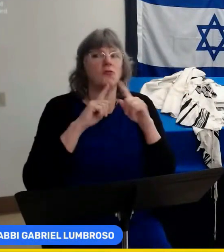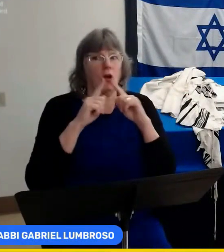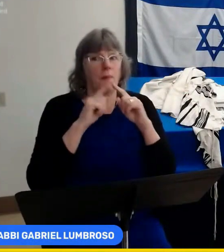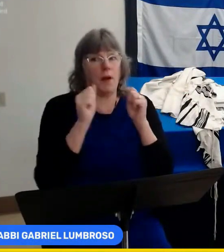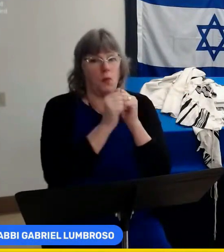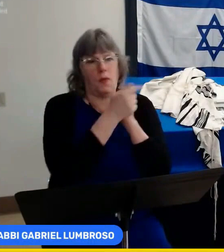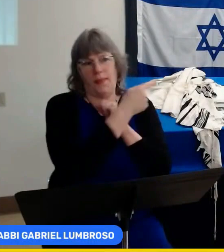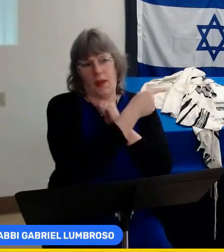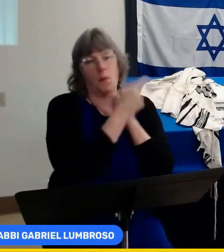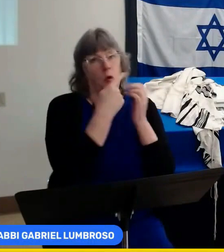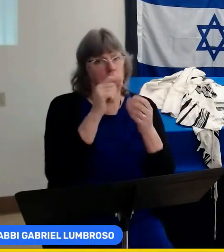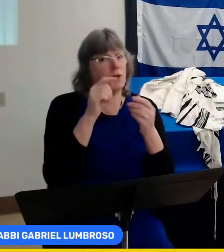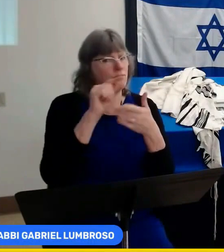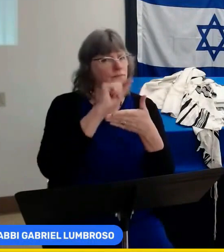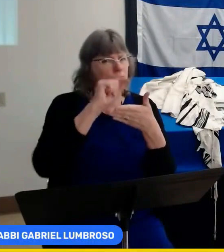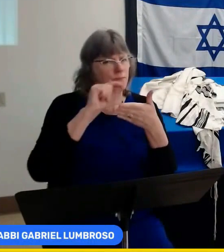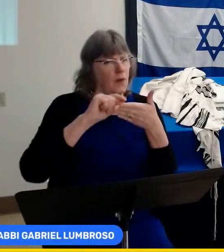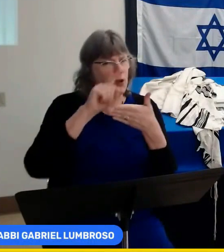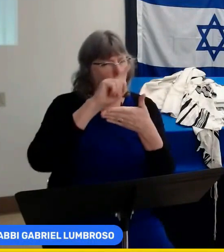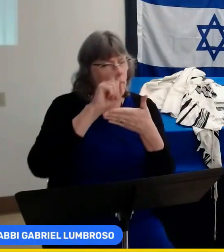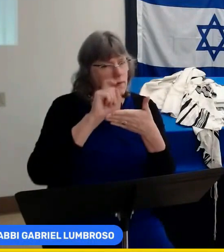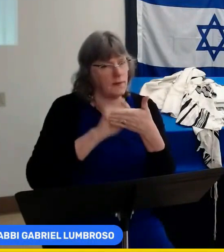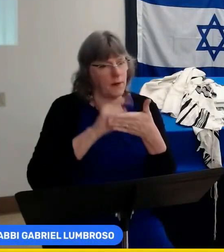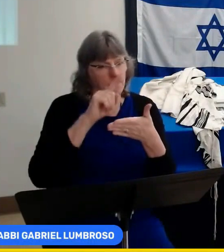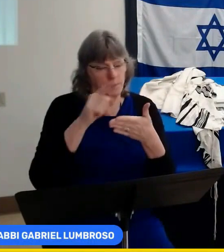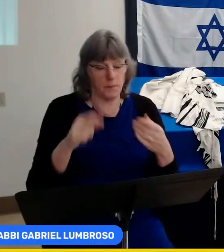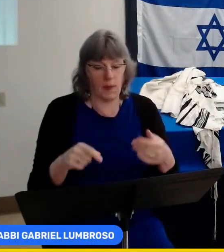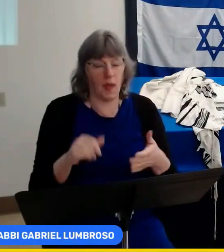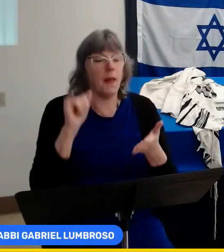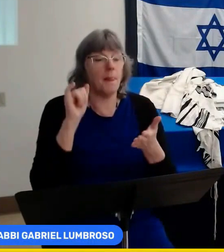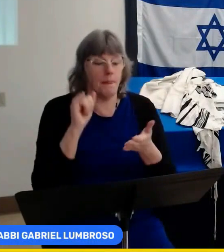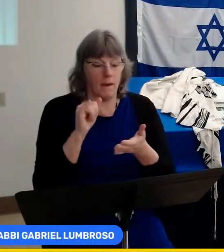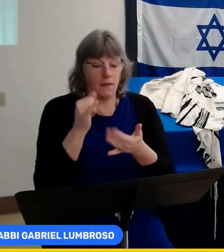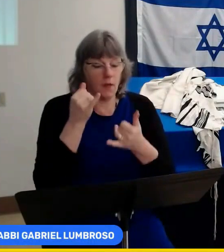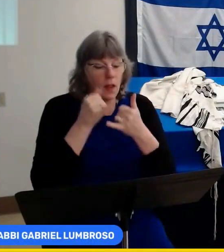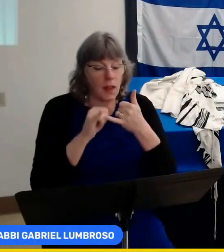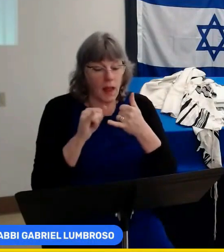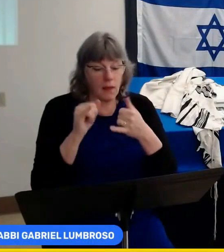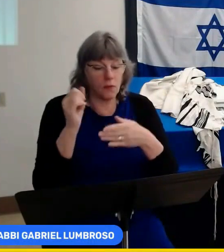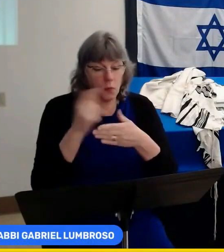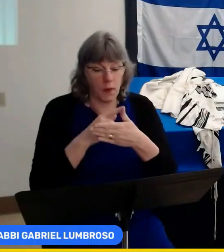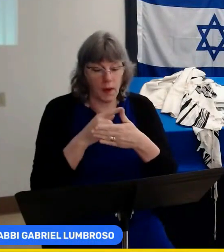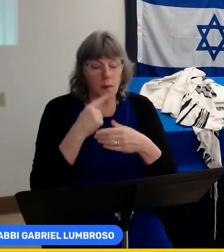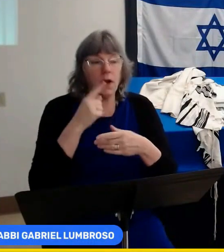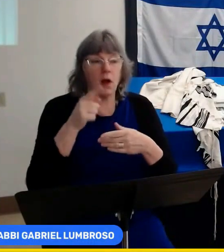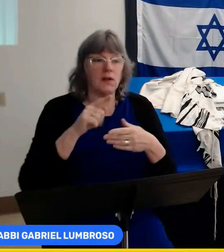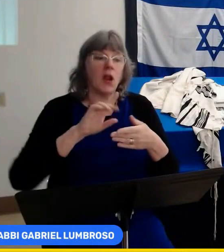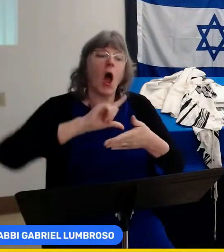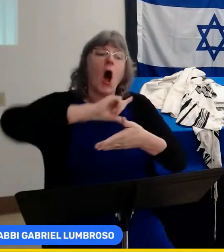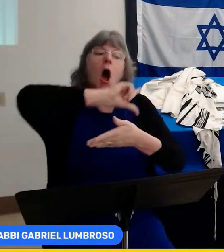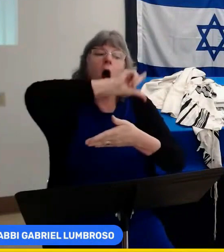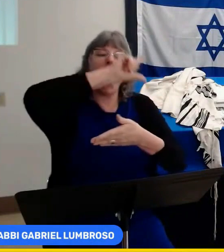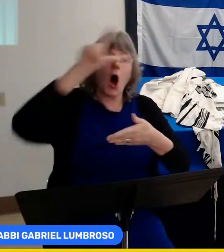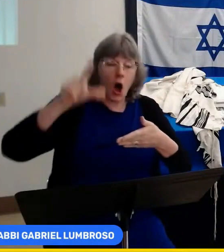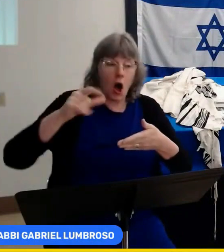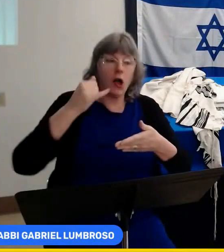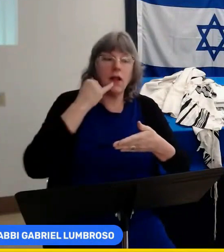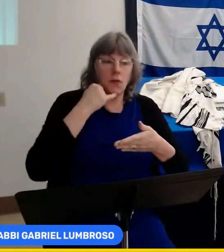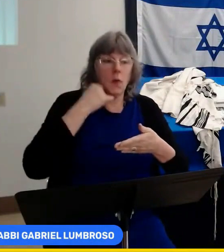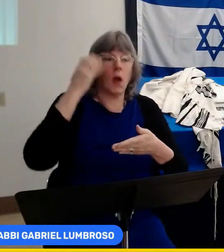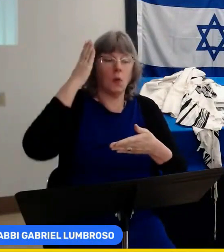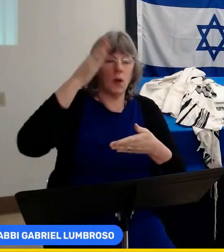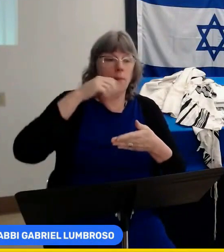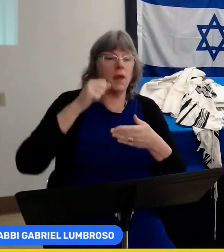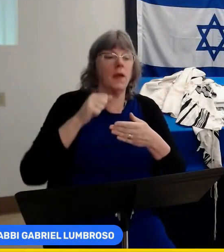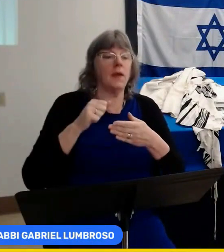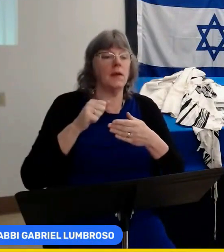So, and I call that class last week, All Israel Shall Be Saved. I called it that because the event concerning